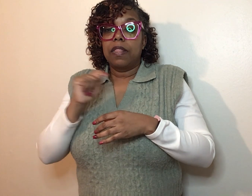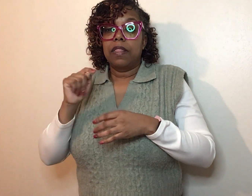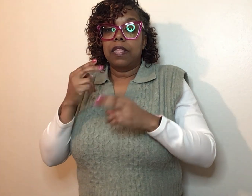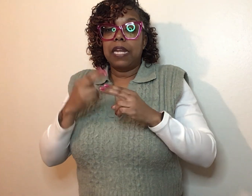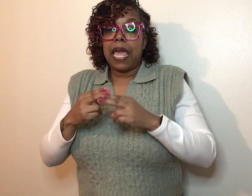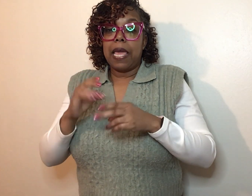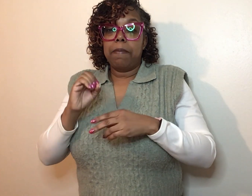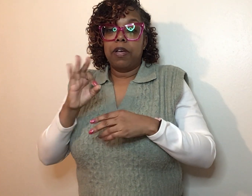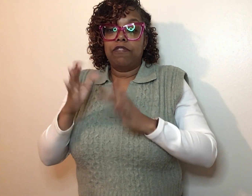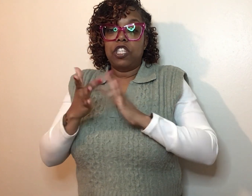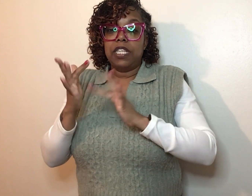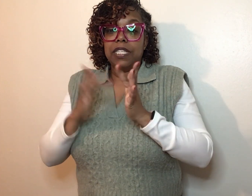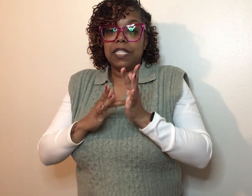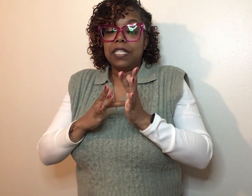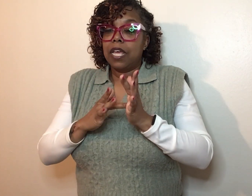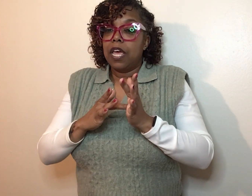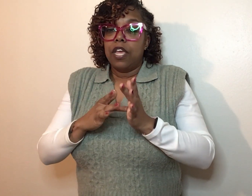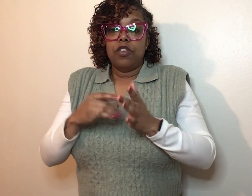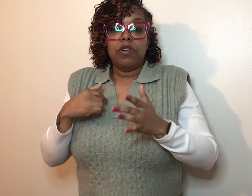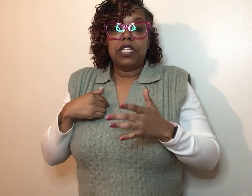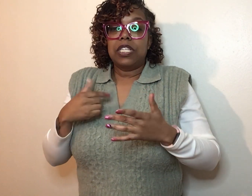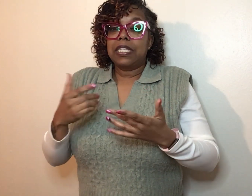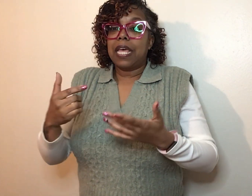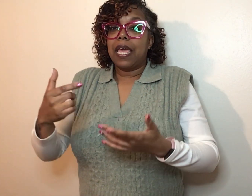the name of Jesus, you can just say,